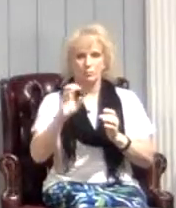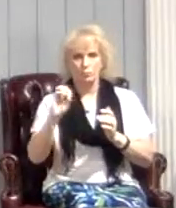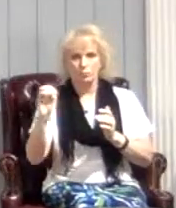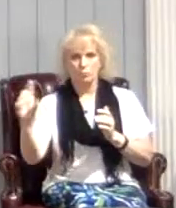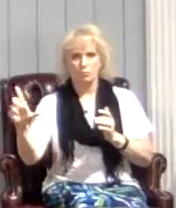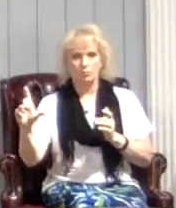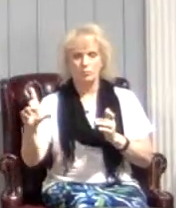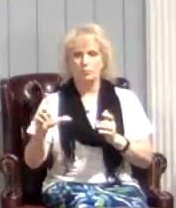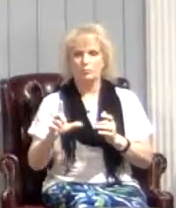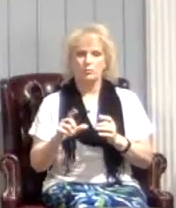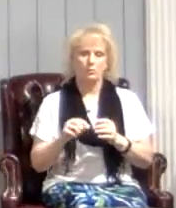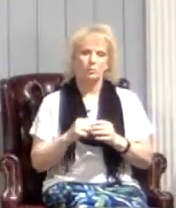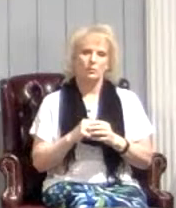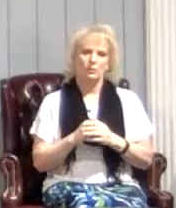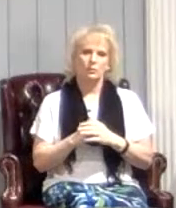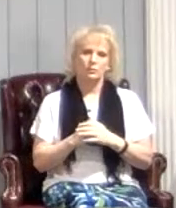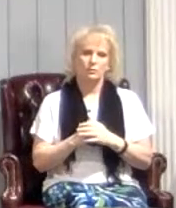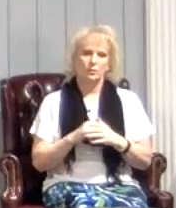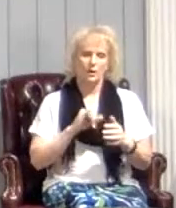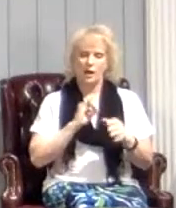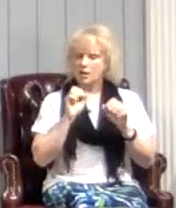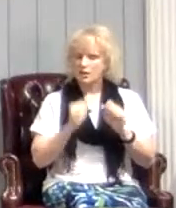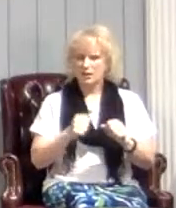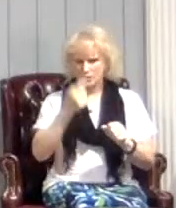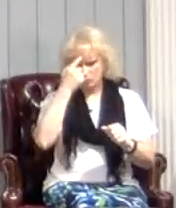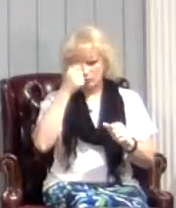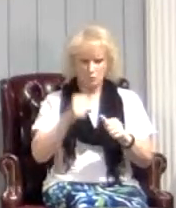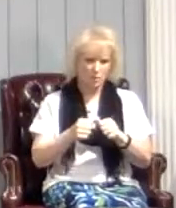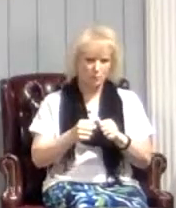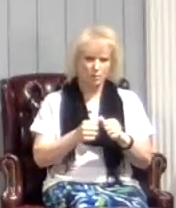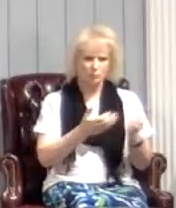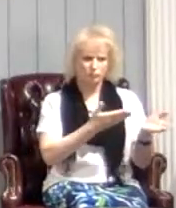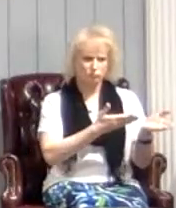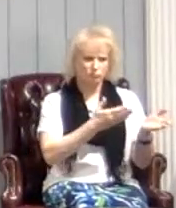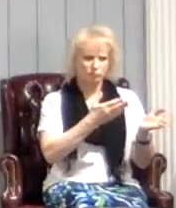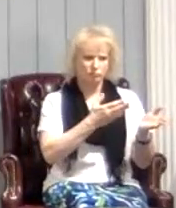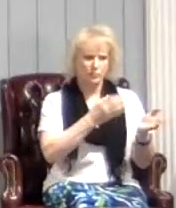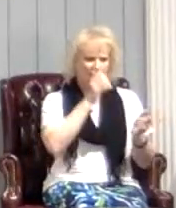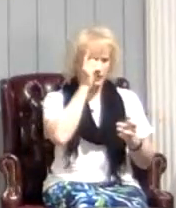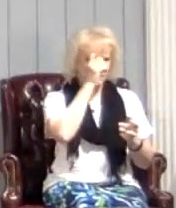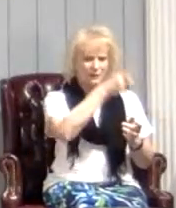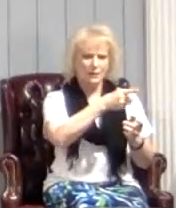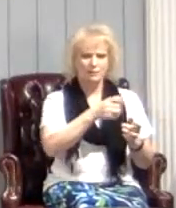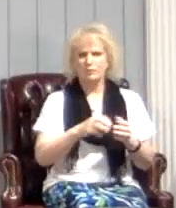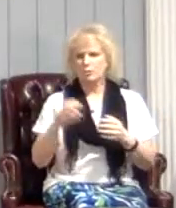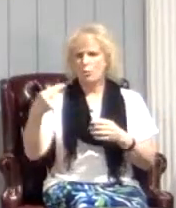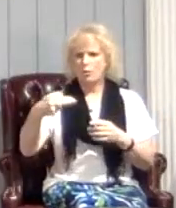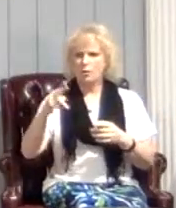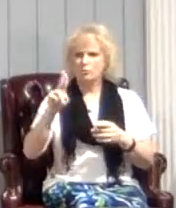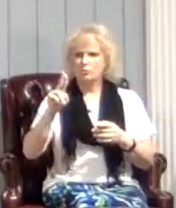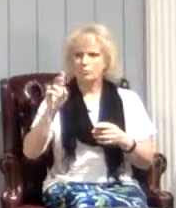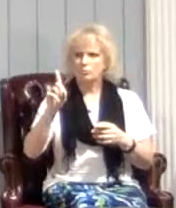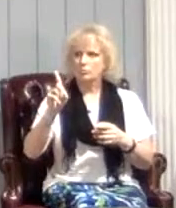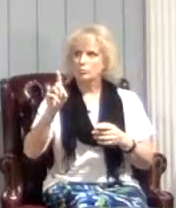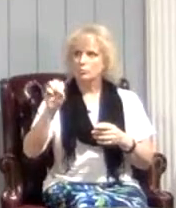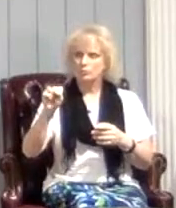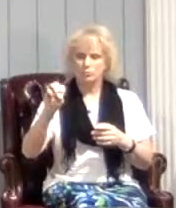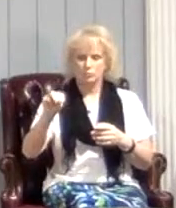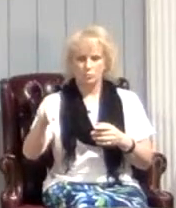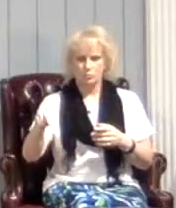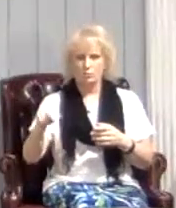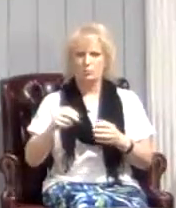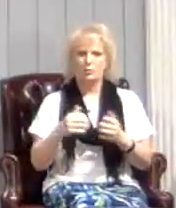as a tool in their ministries. And so I can't remember if this was Hudson Taylor, David Livingston. I think it was David Livingston, actually, this happened. So while he's